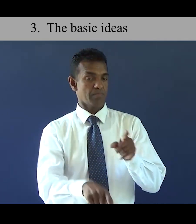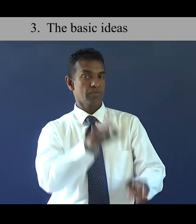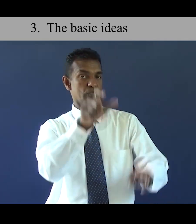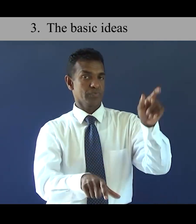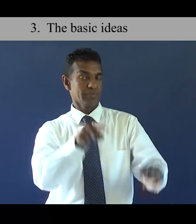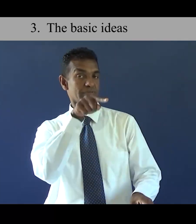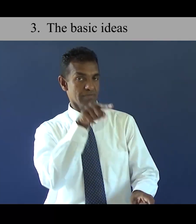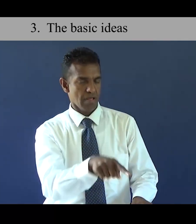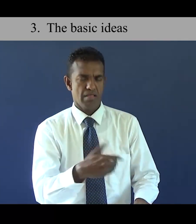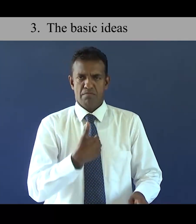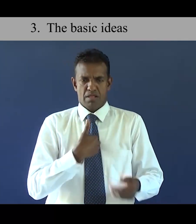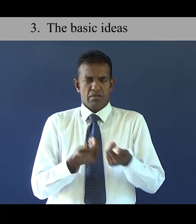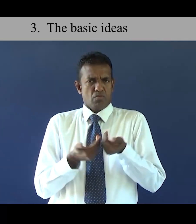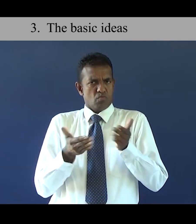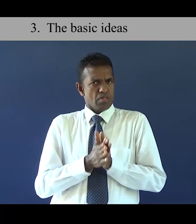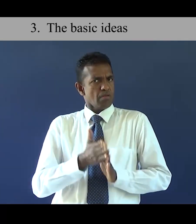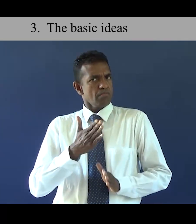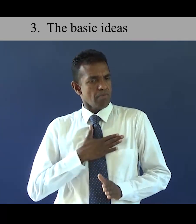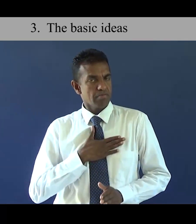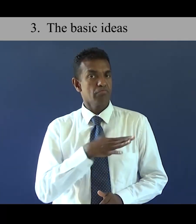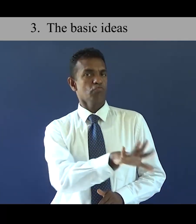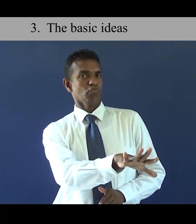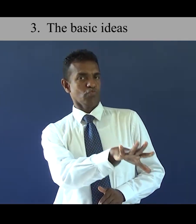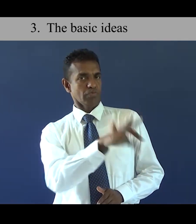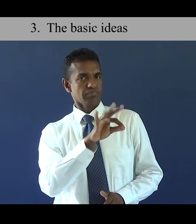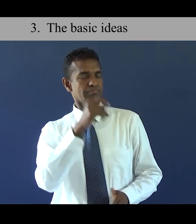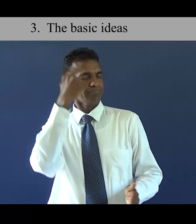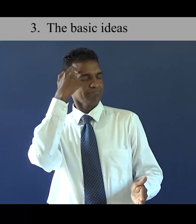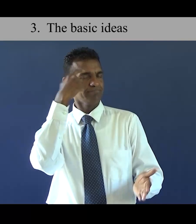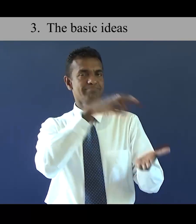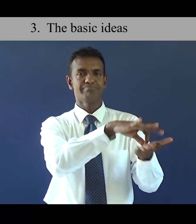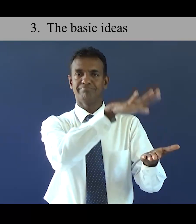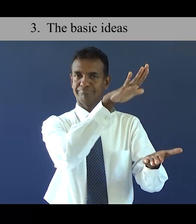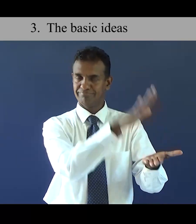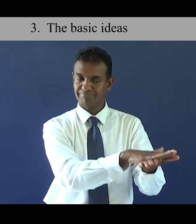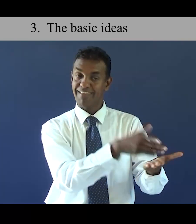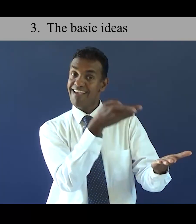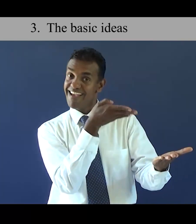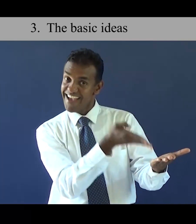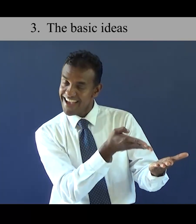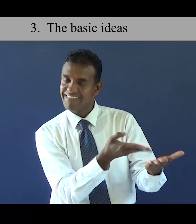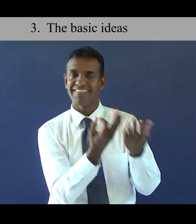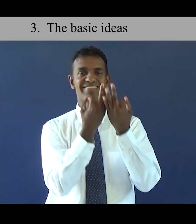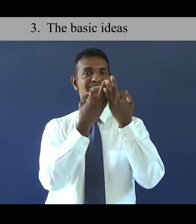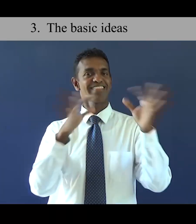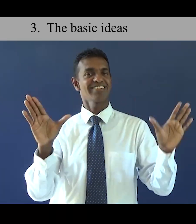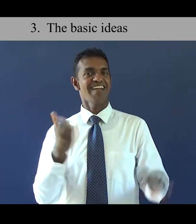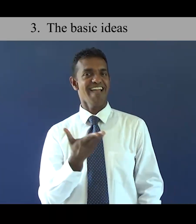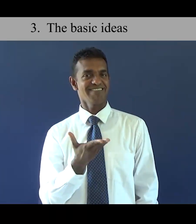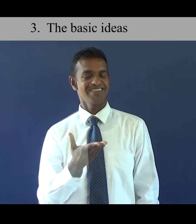The basic ideas. These are: people are free to make their own choices. No